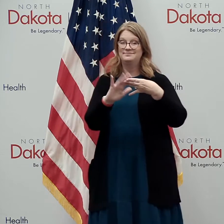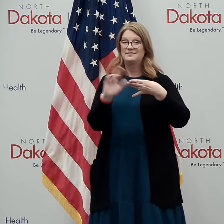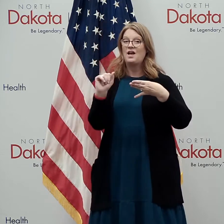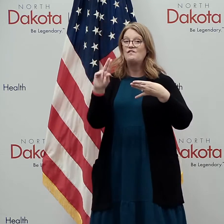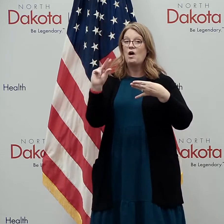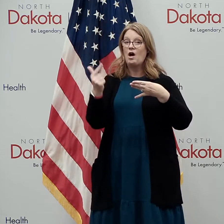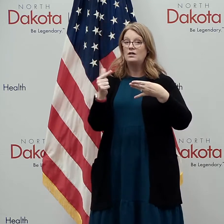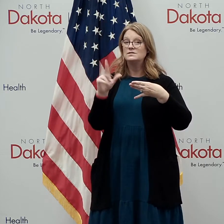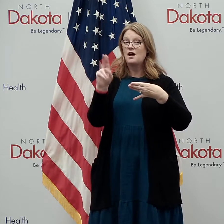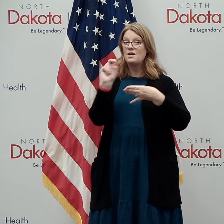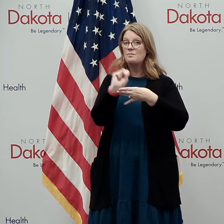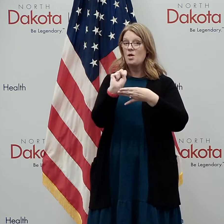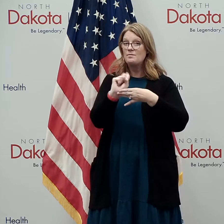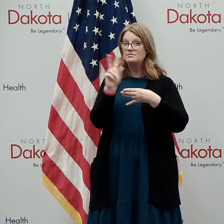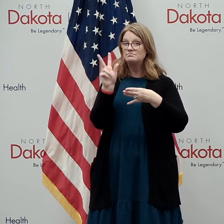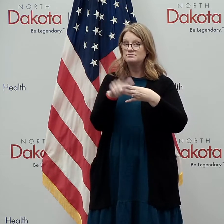August.